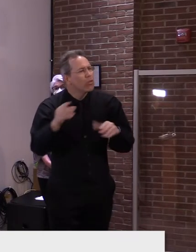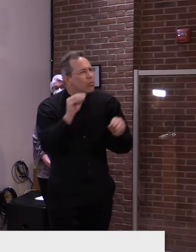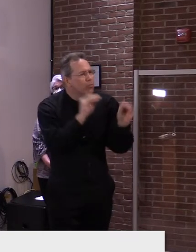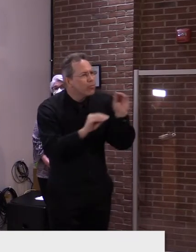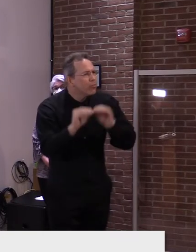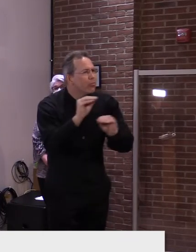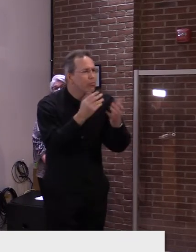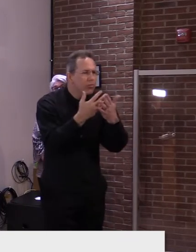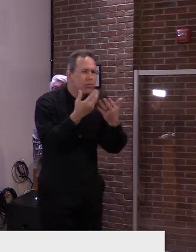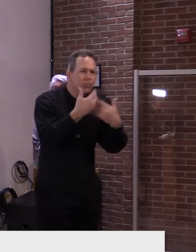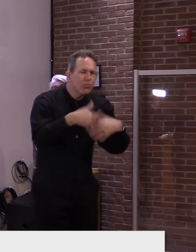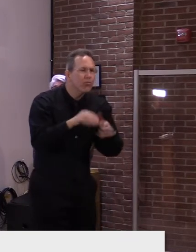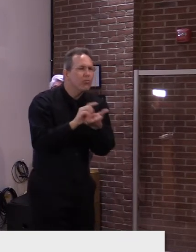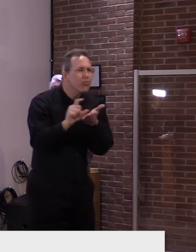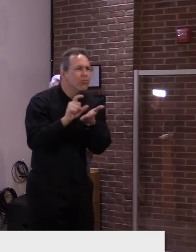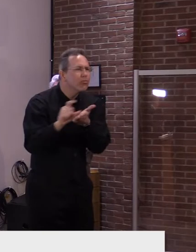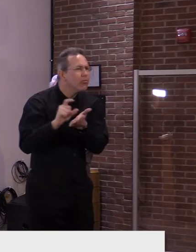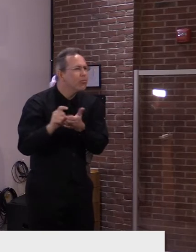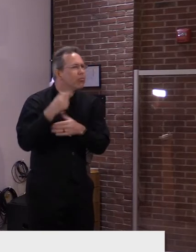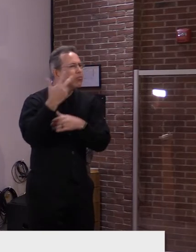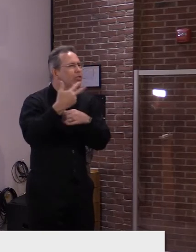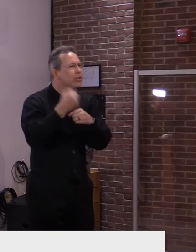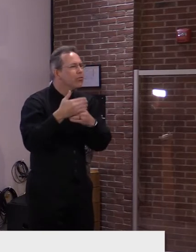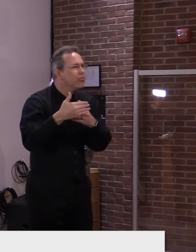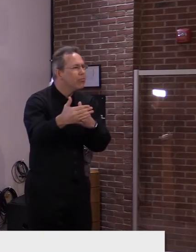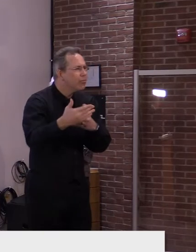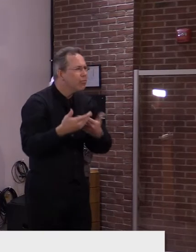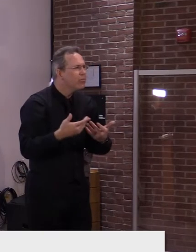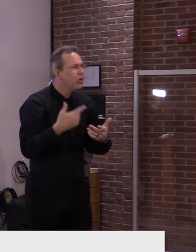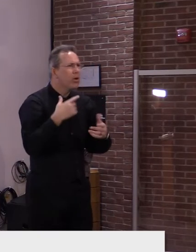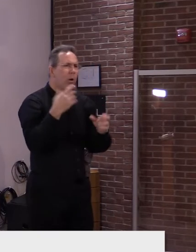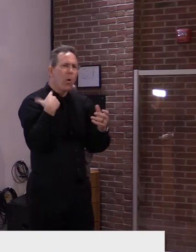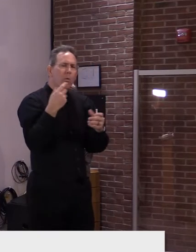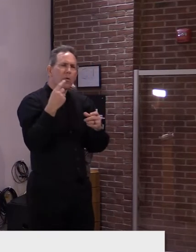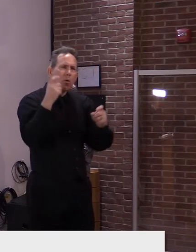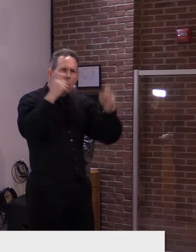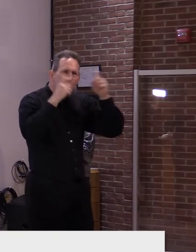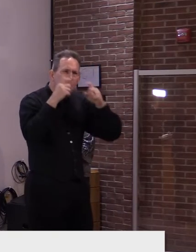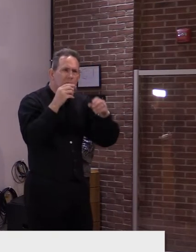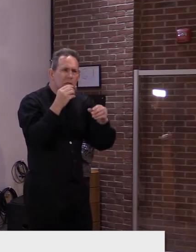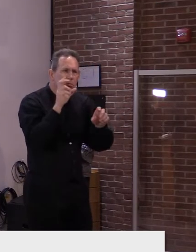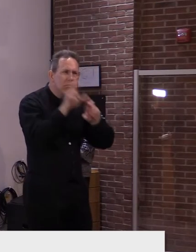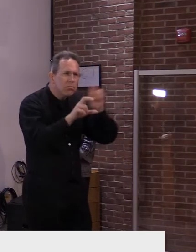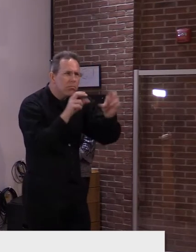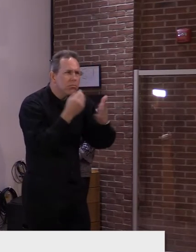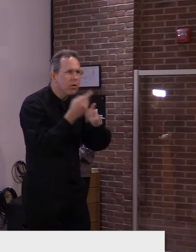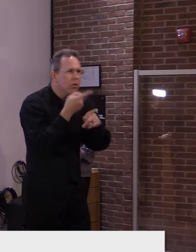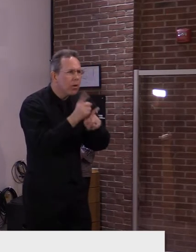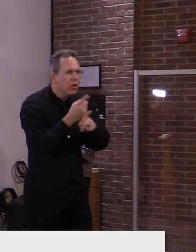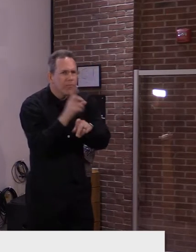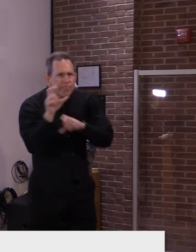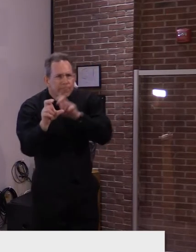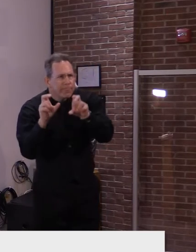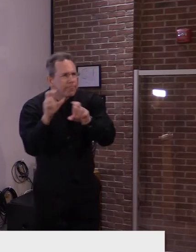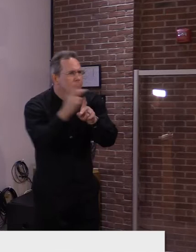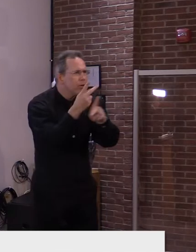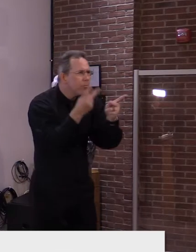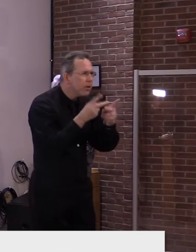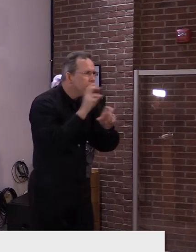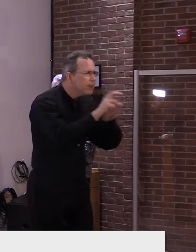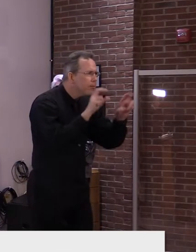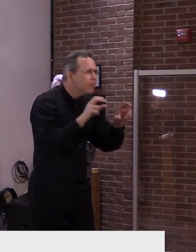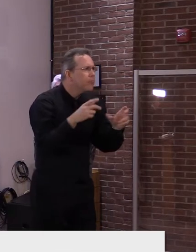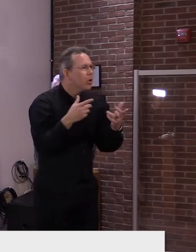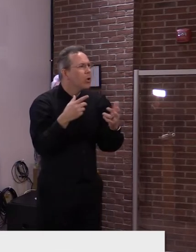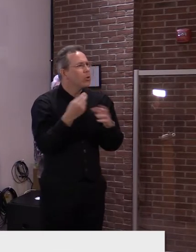be, from my perspective, utilizing it for programmatic needs. We should invest it in infrastructure.